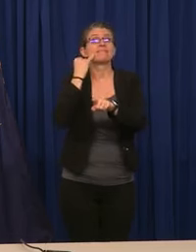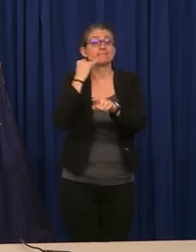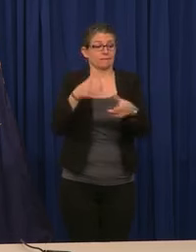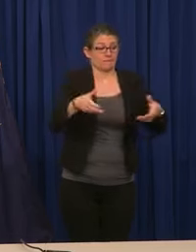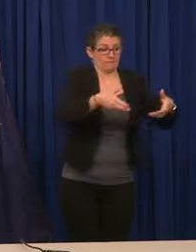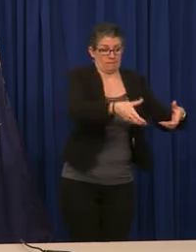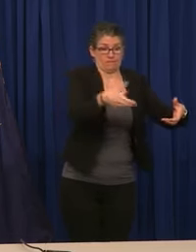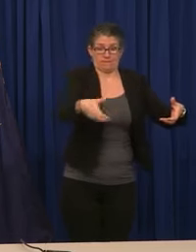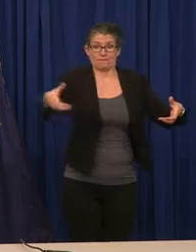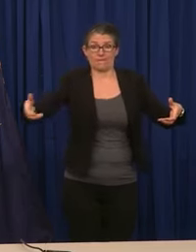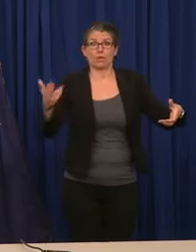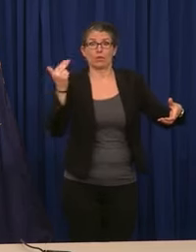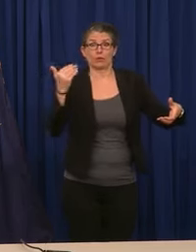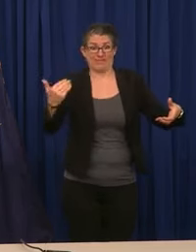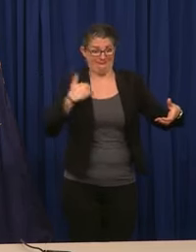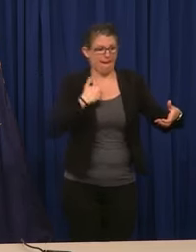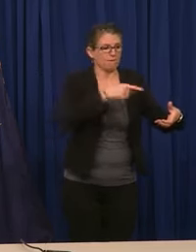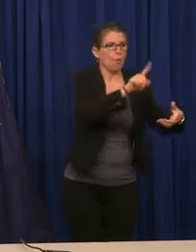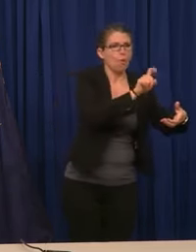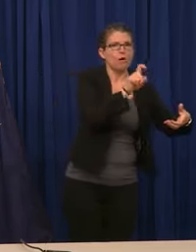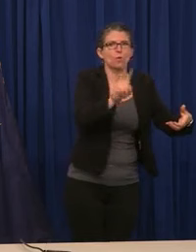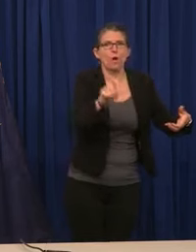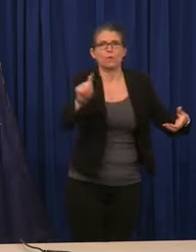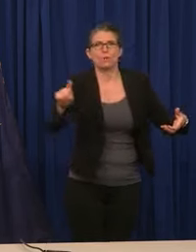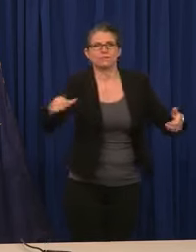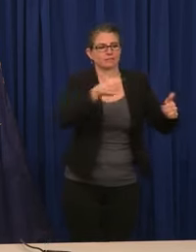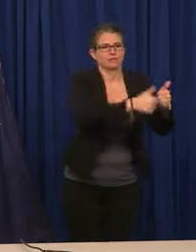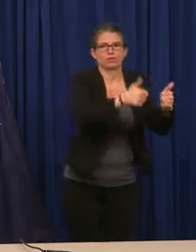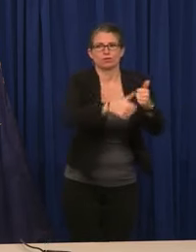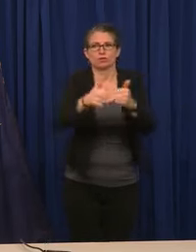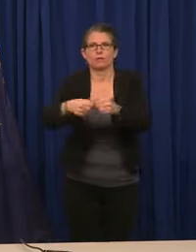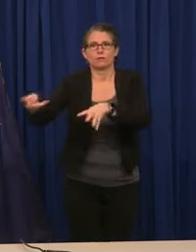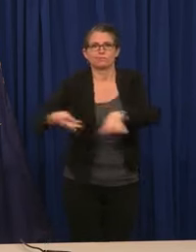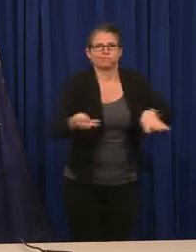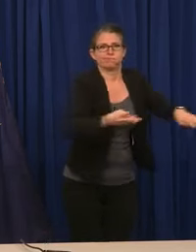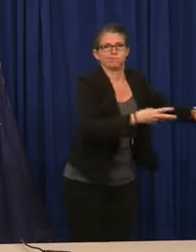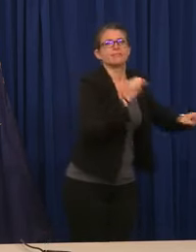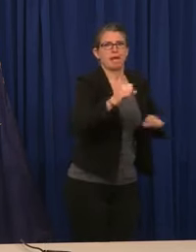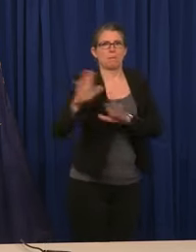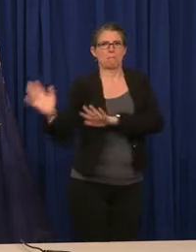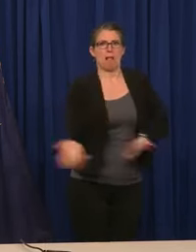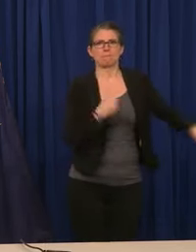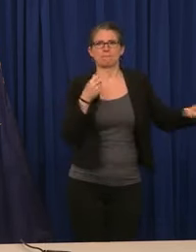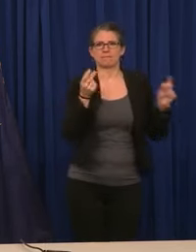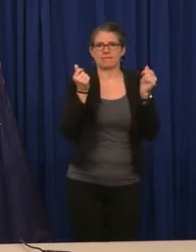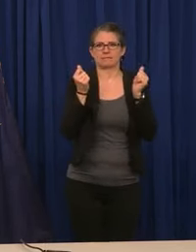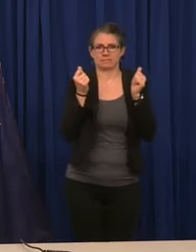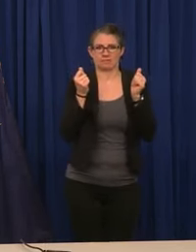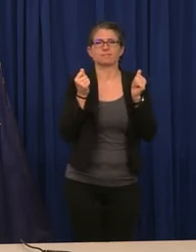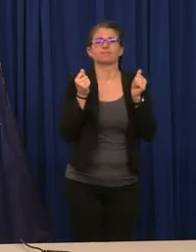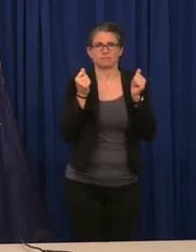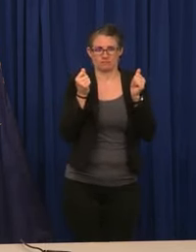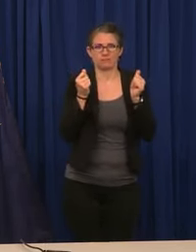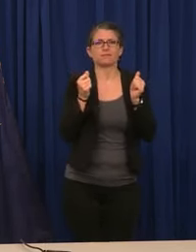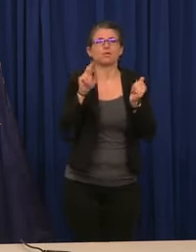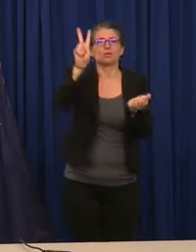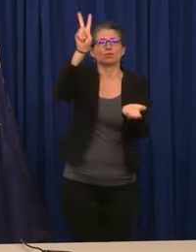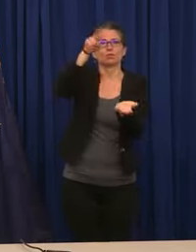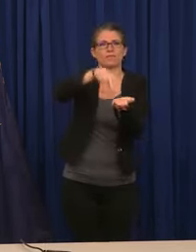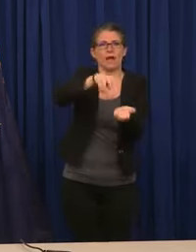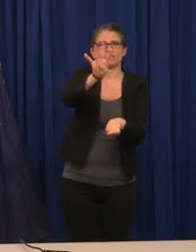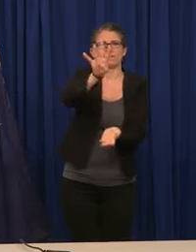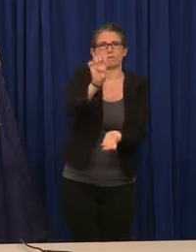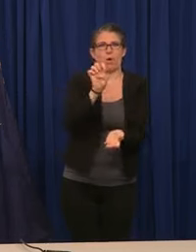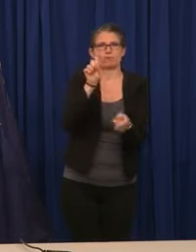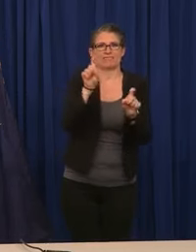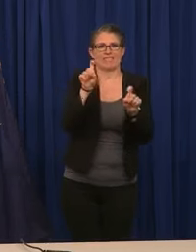2,400 tests. This has a number of benefits. The first is that patients can very quickly learn whether